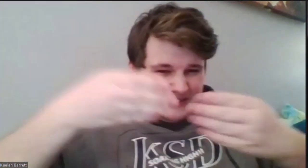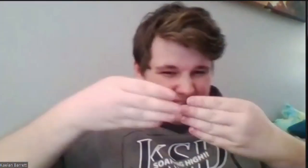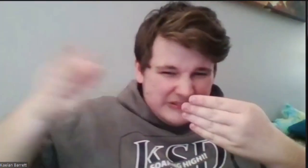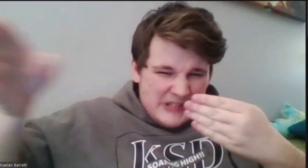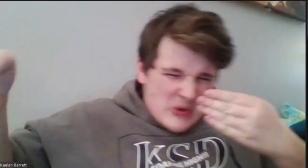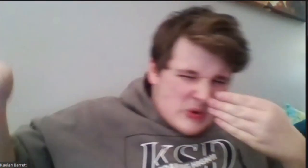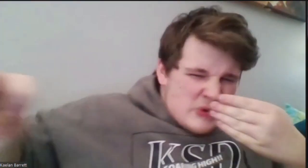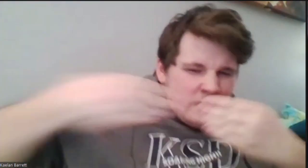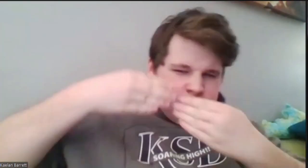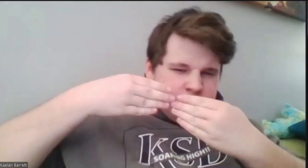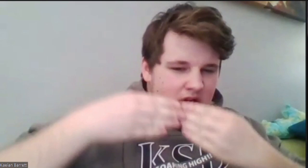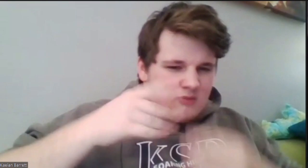really hard as he opens that door.